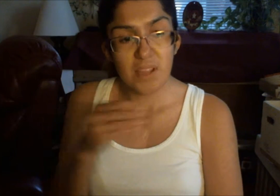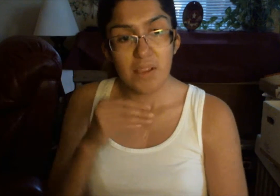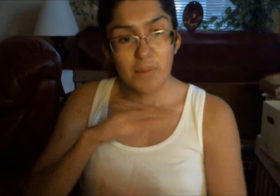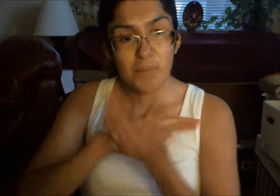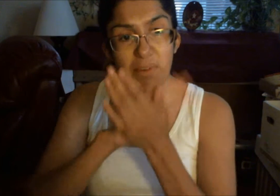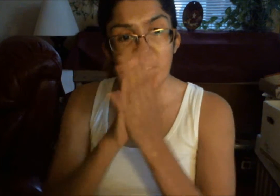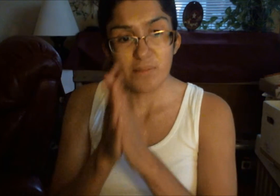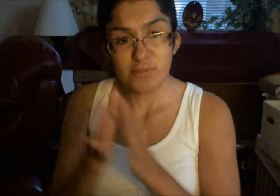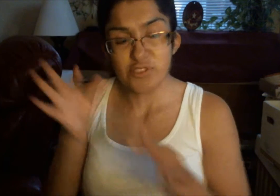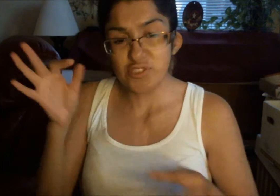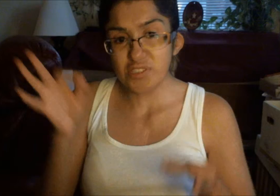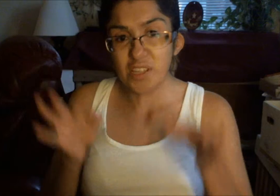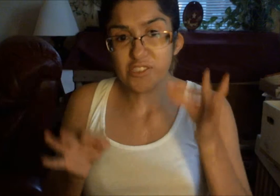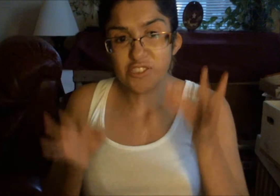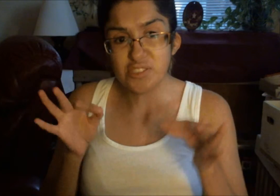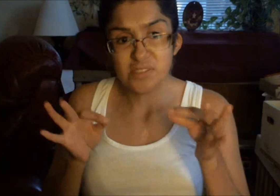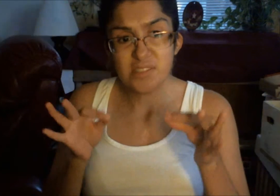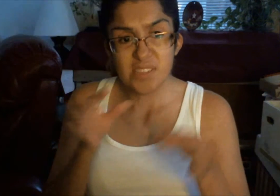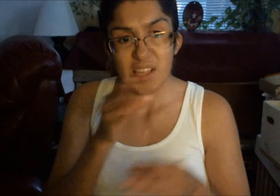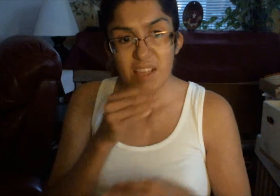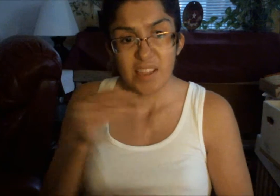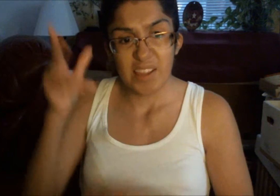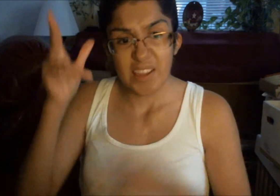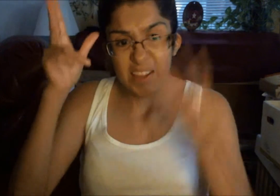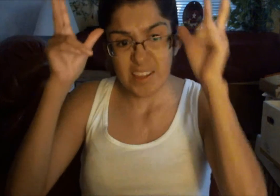Awesome. Something there? I hope there is.